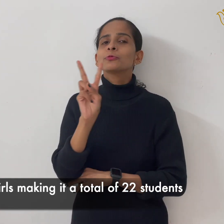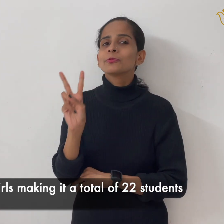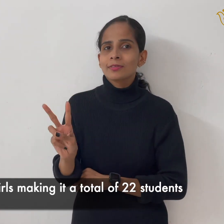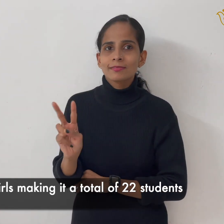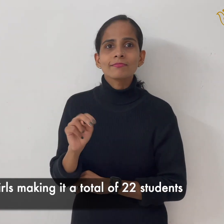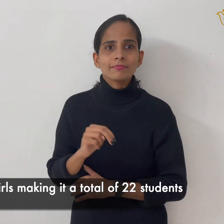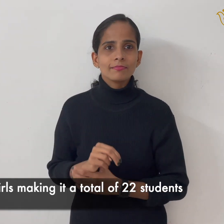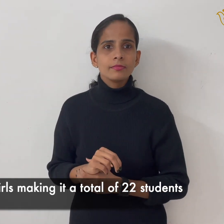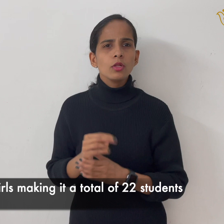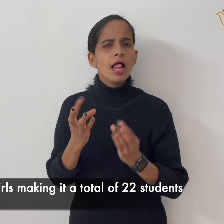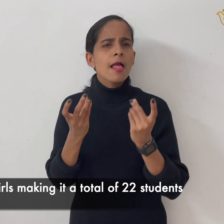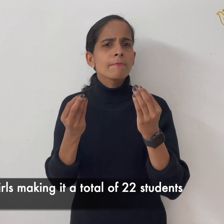of 22 students.